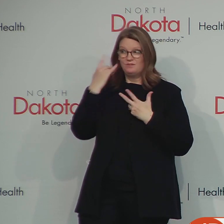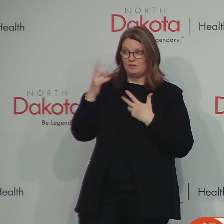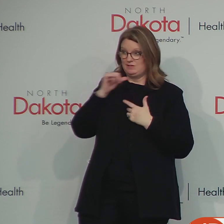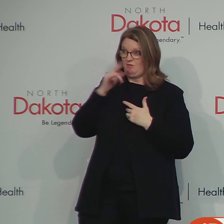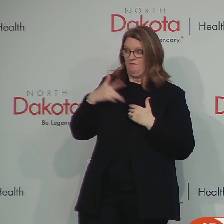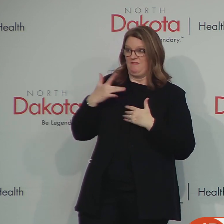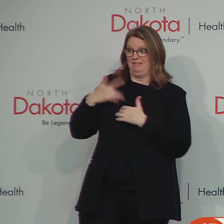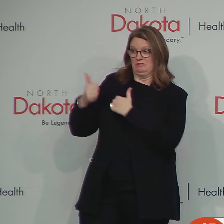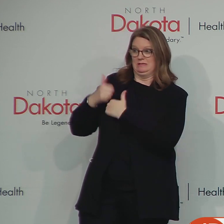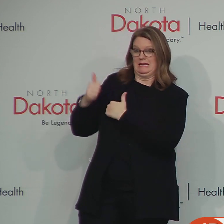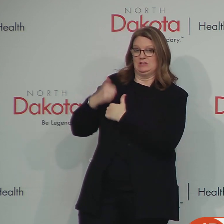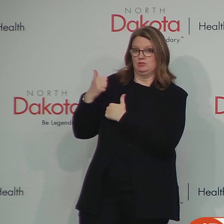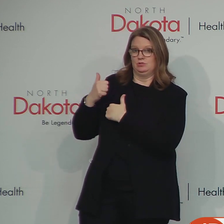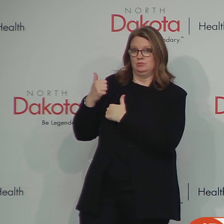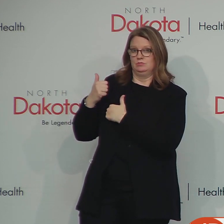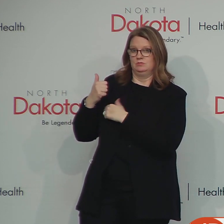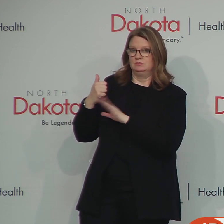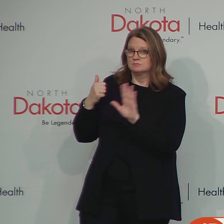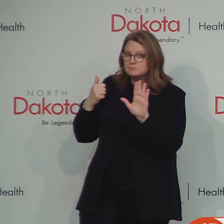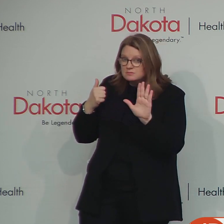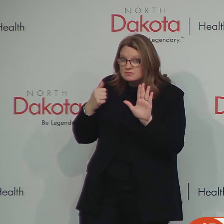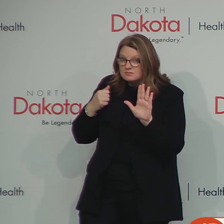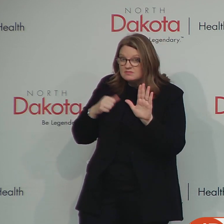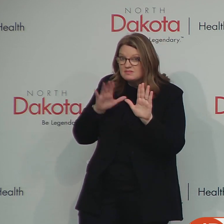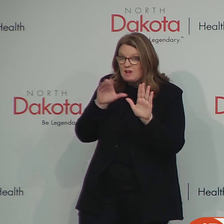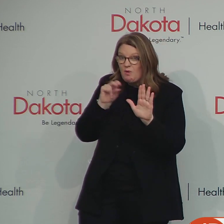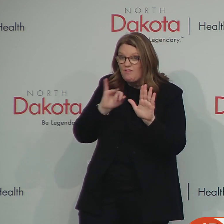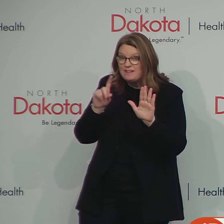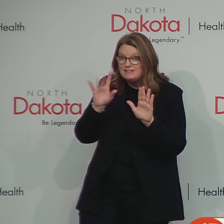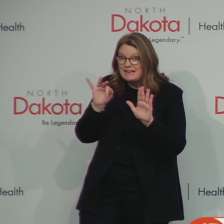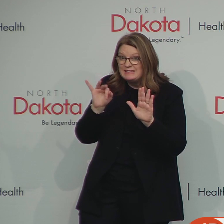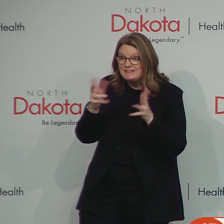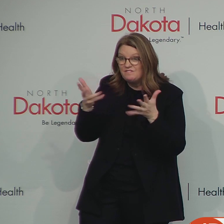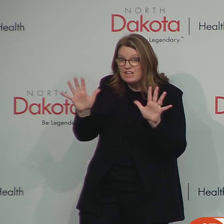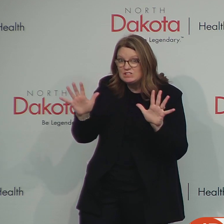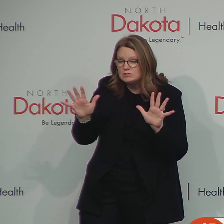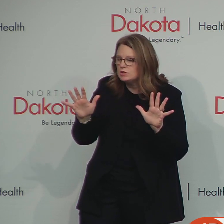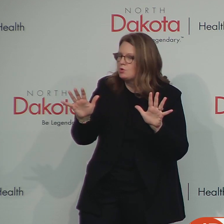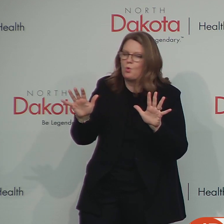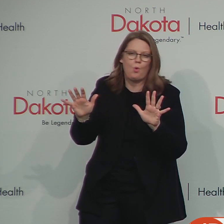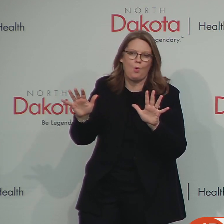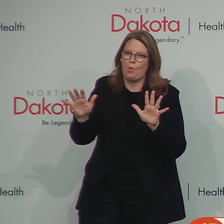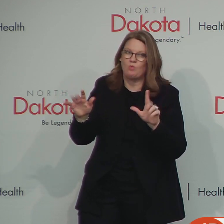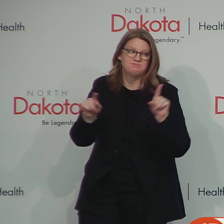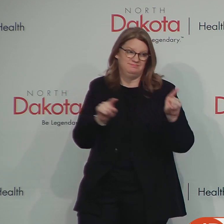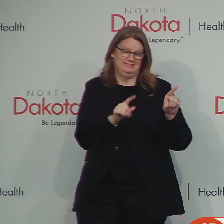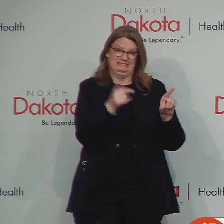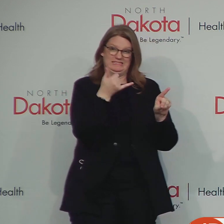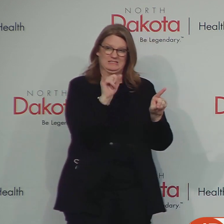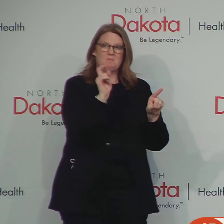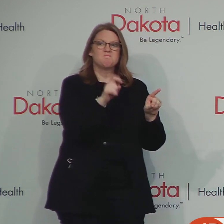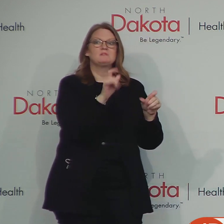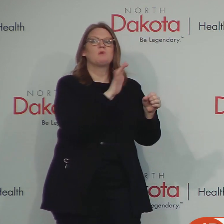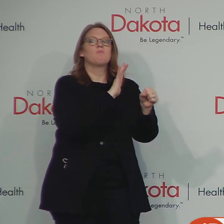door." We must continue the battle with COVID-19 with the same aggressiveness of our greatest generation.